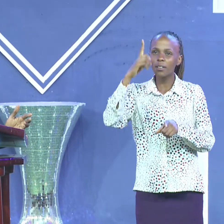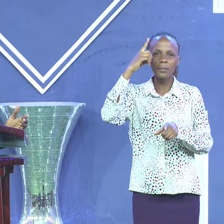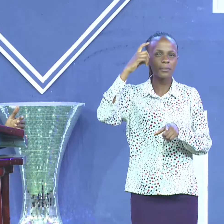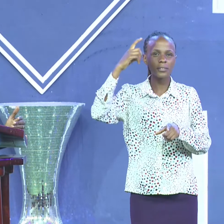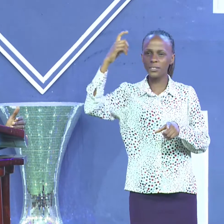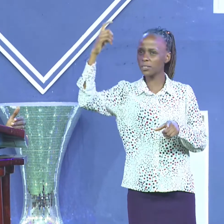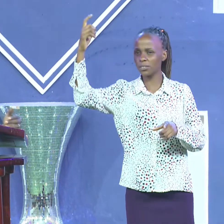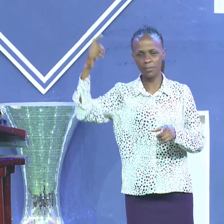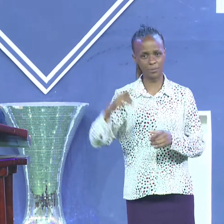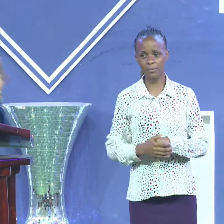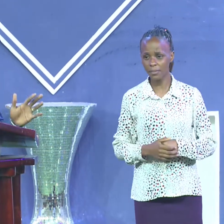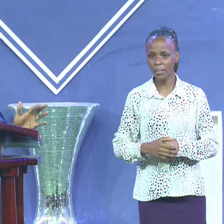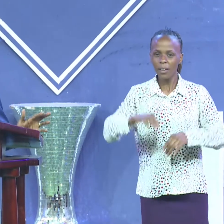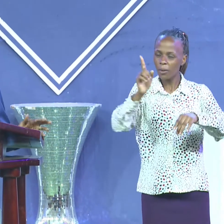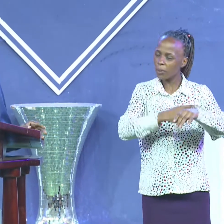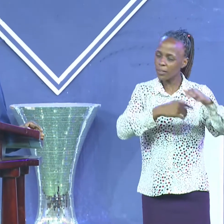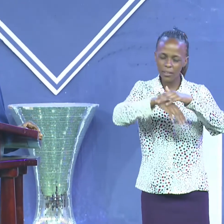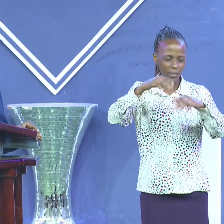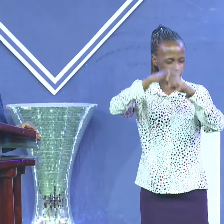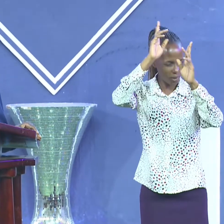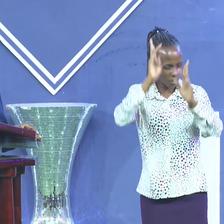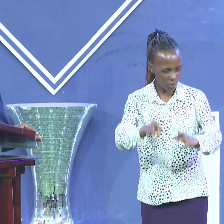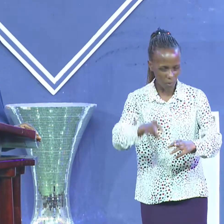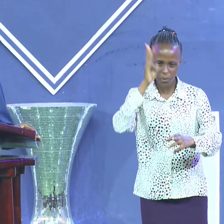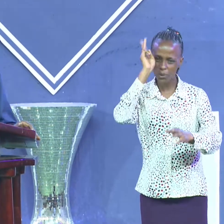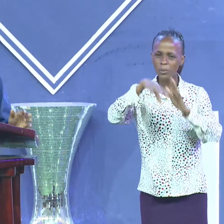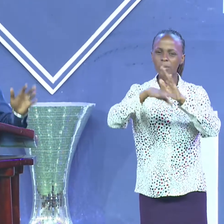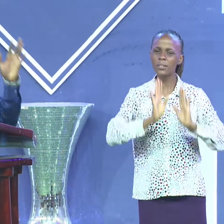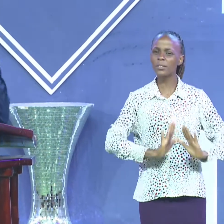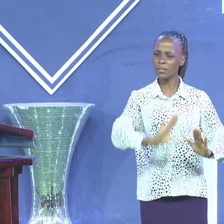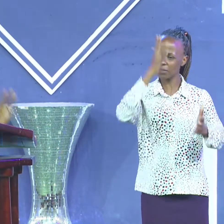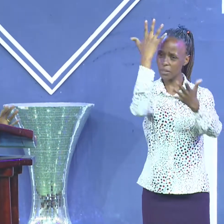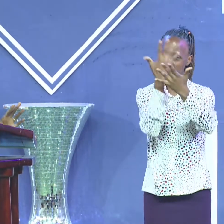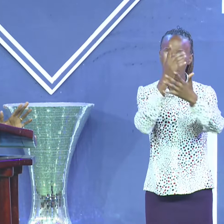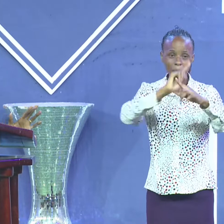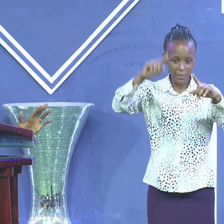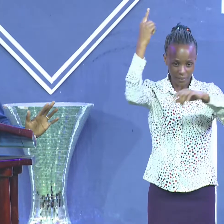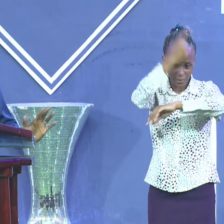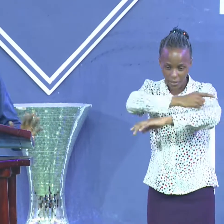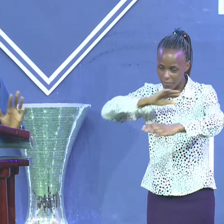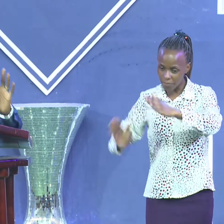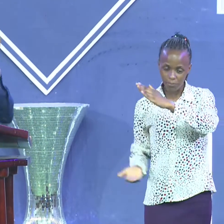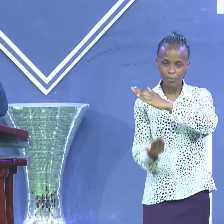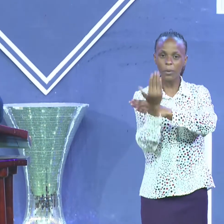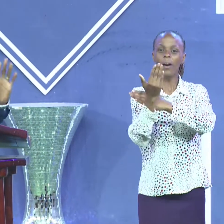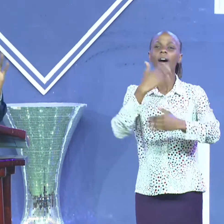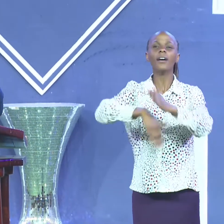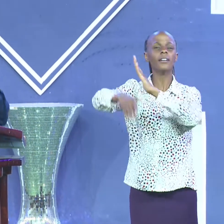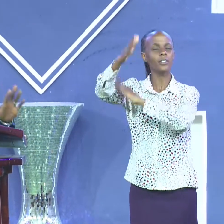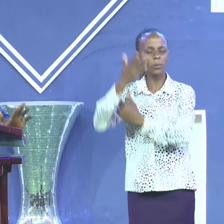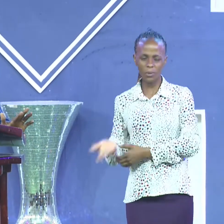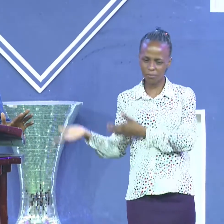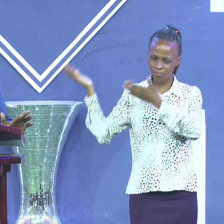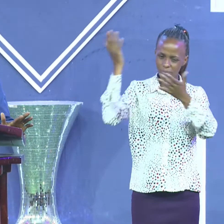It was like this man was dreaming. He did not expect that he would get out of the prison. But then a day came,